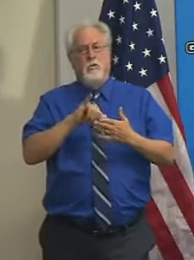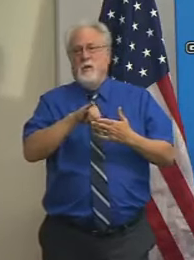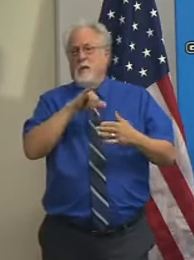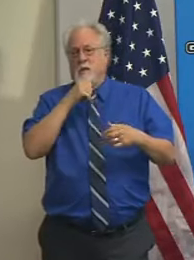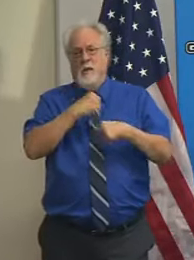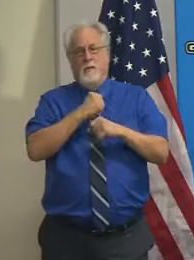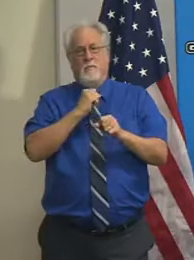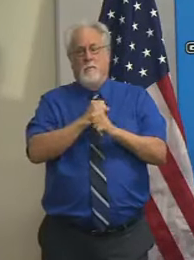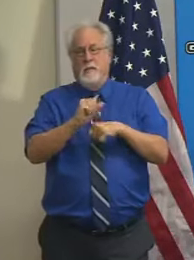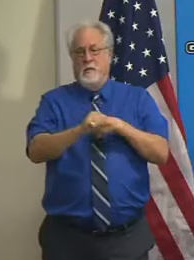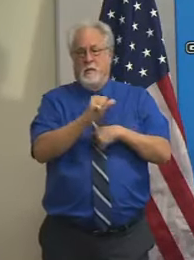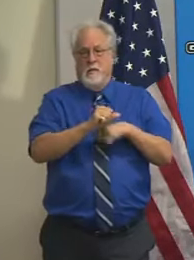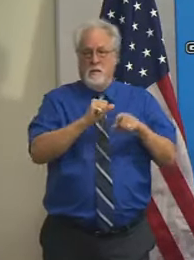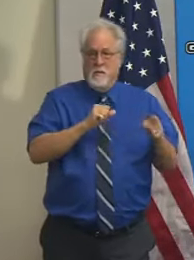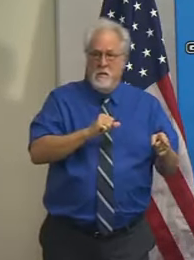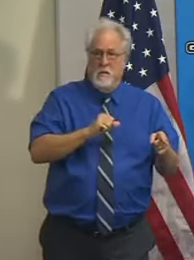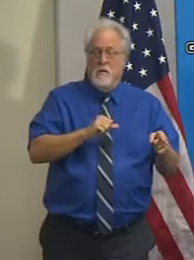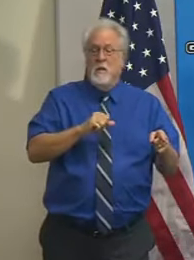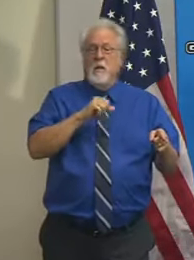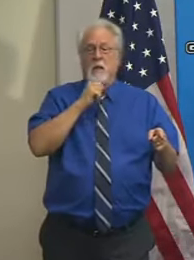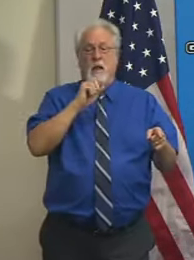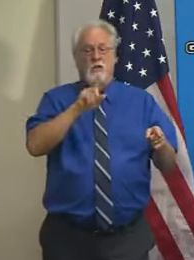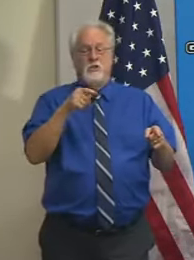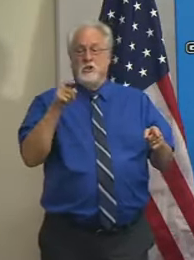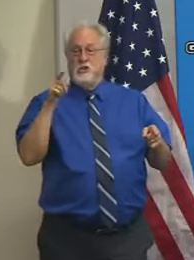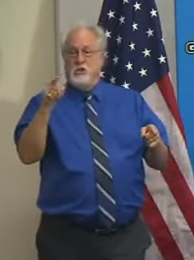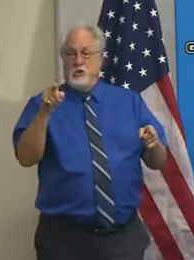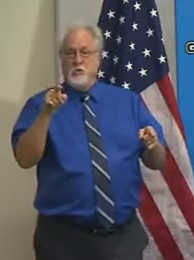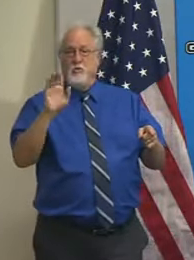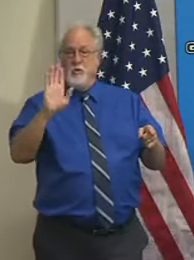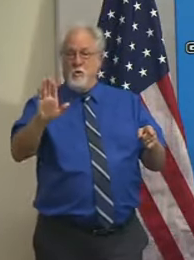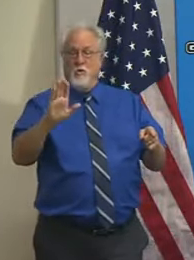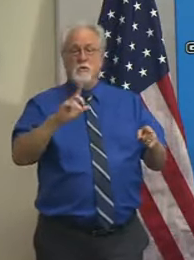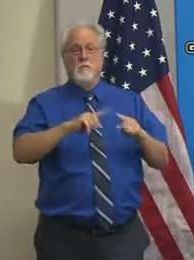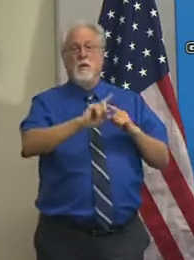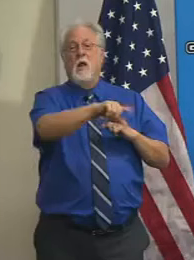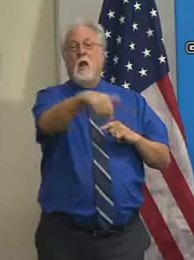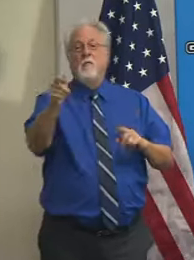put people in harm's way, and not just your loved one, but the loved ones in the rest of the facility.